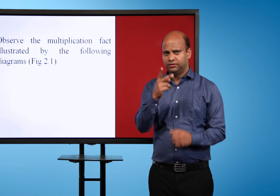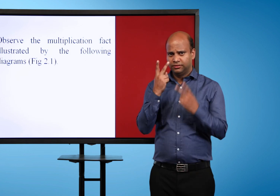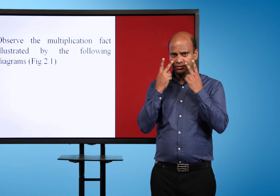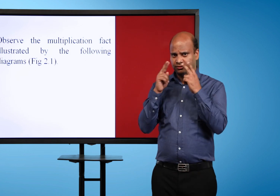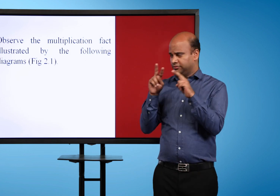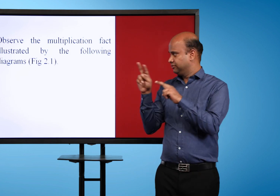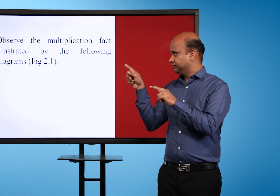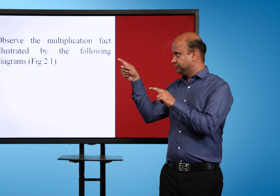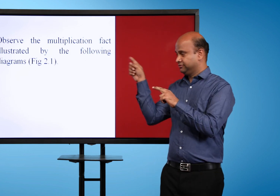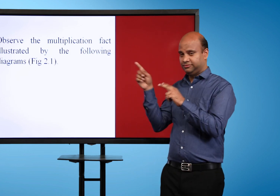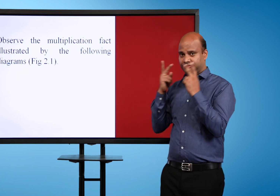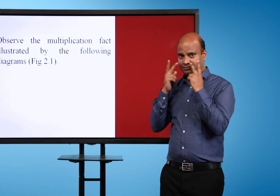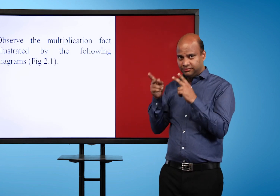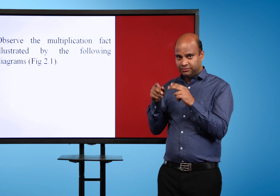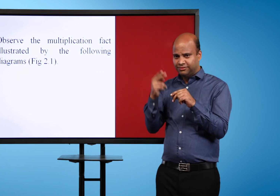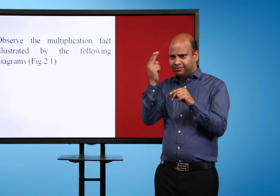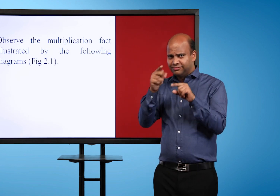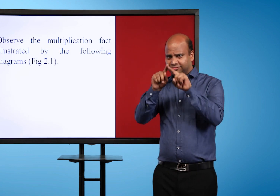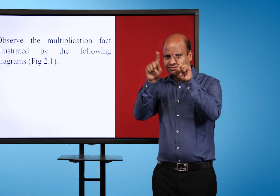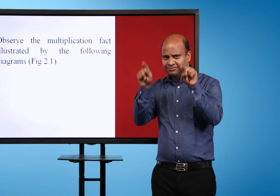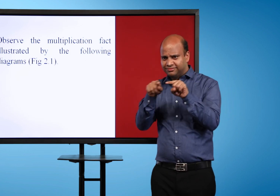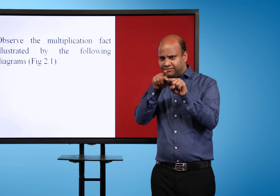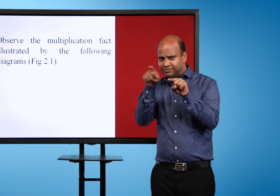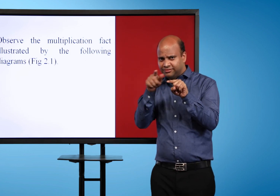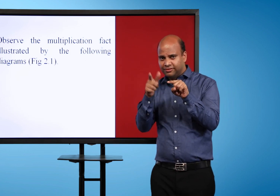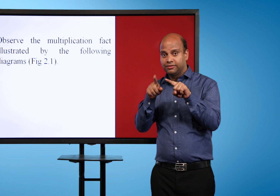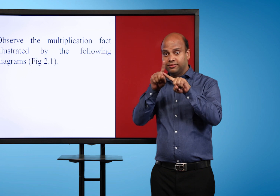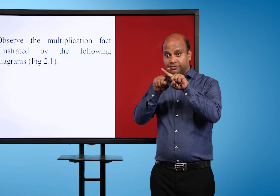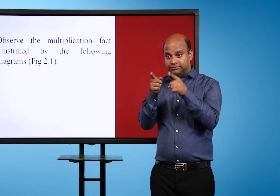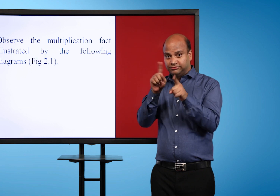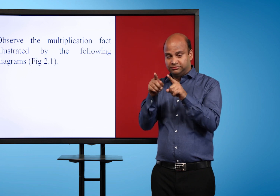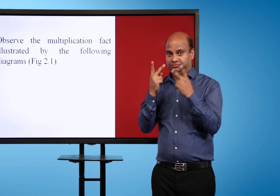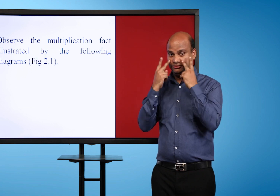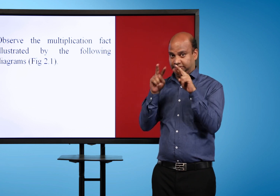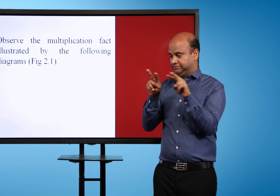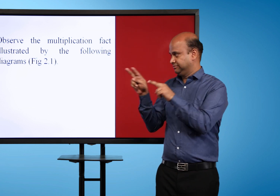Observe the multiplication fact illustrated by the diagrams here.